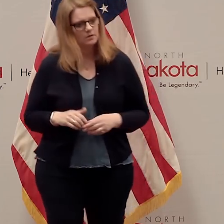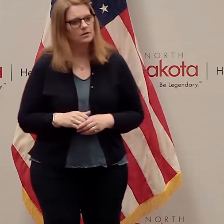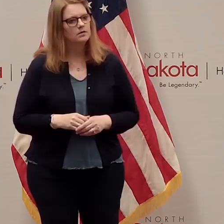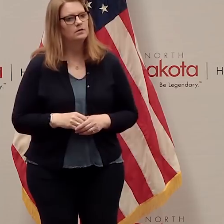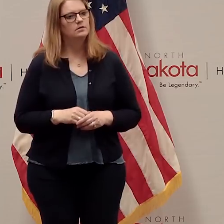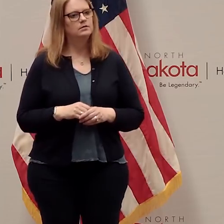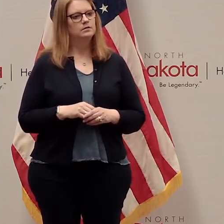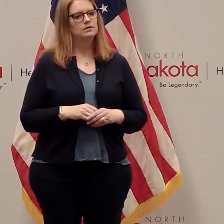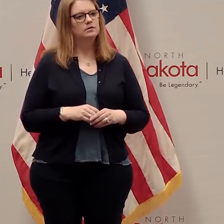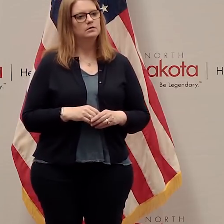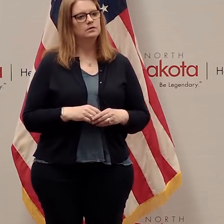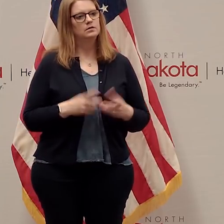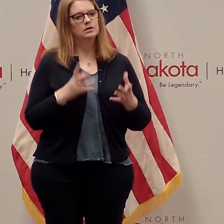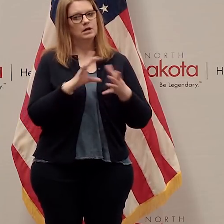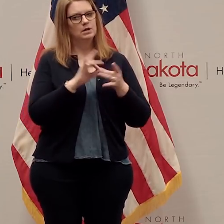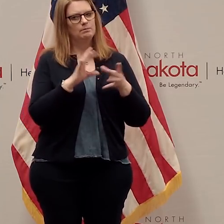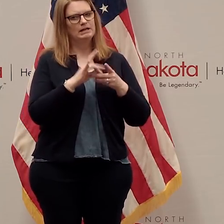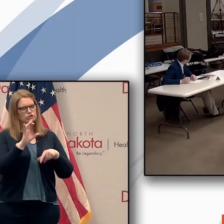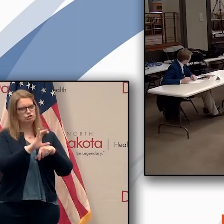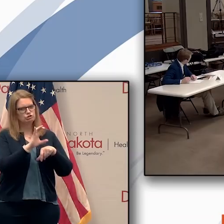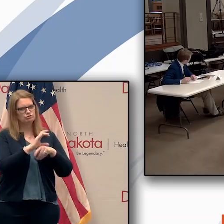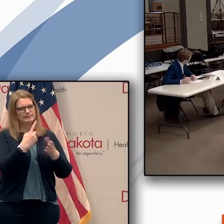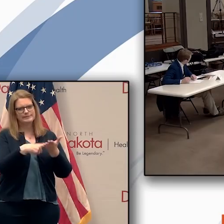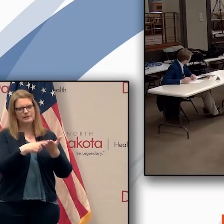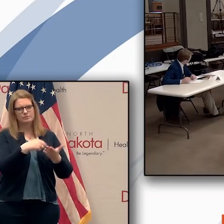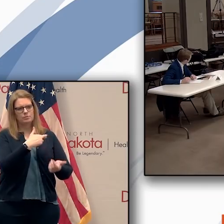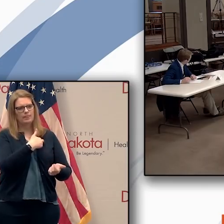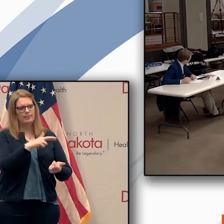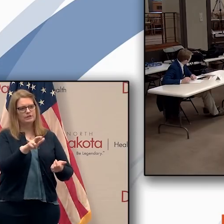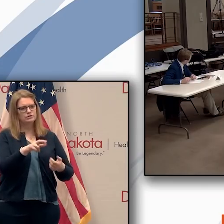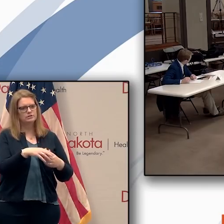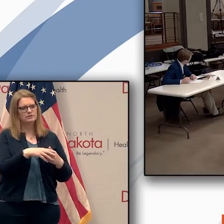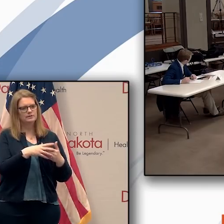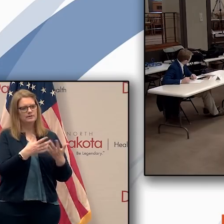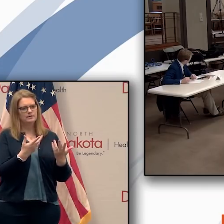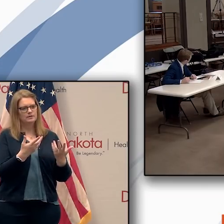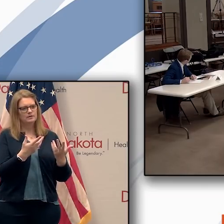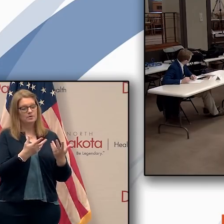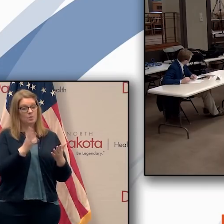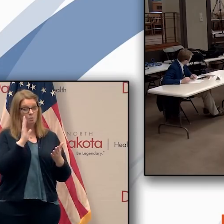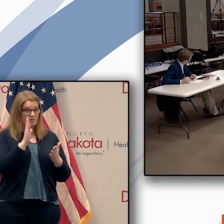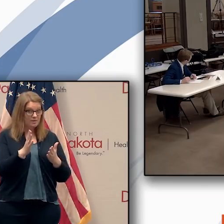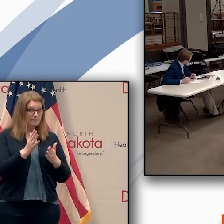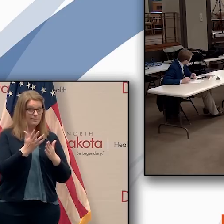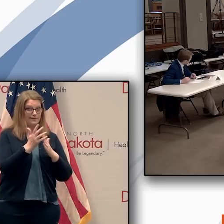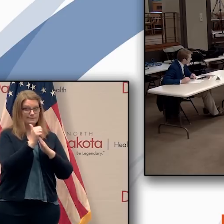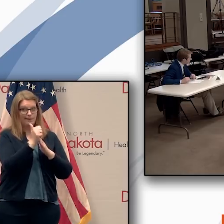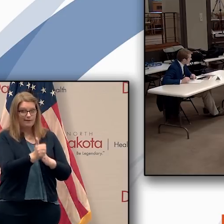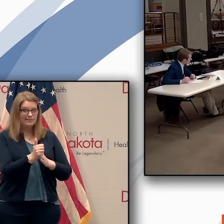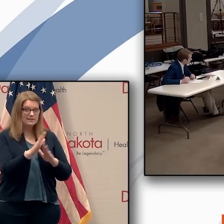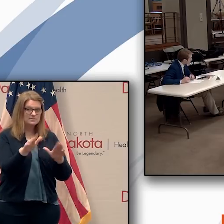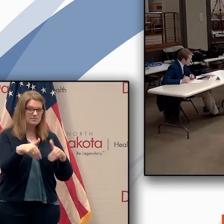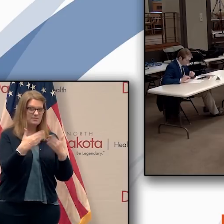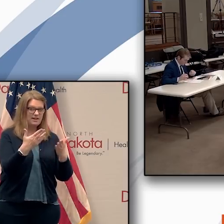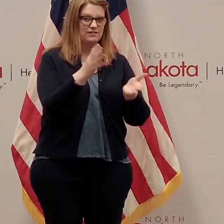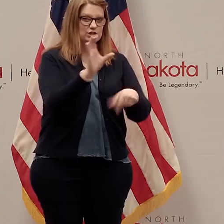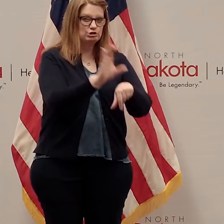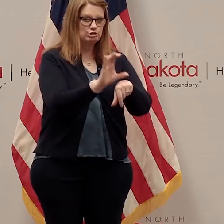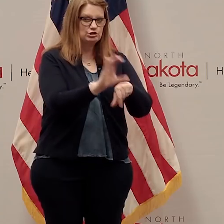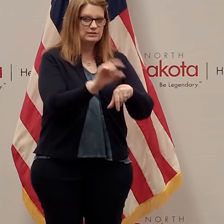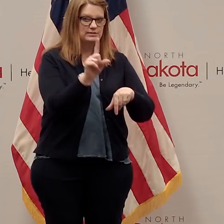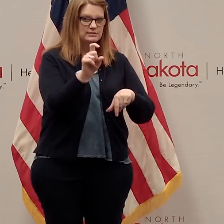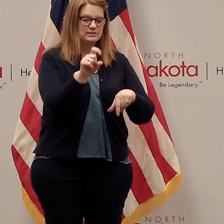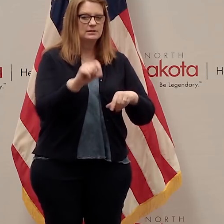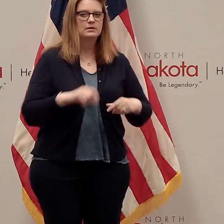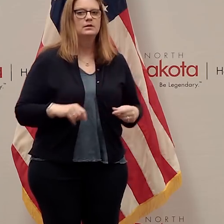talking about religion. You mentioned churches. Is there any special particular guidelines that are going to be issued to churches? We